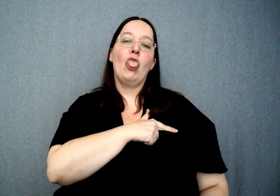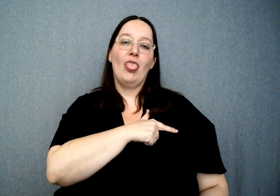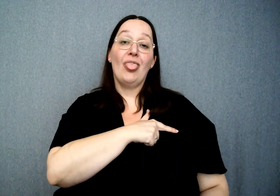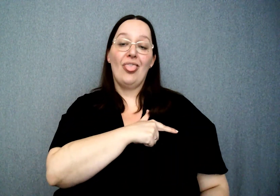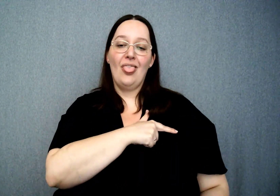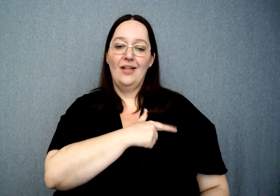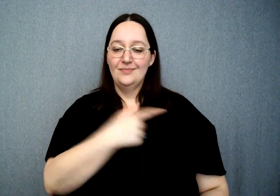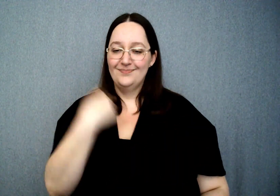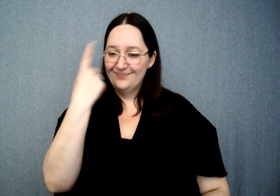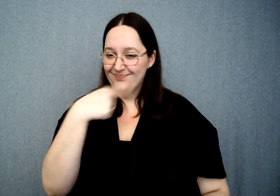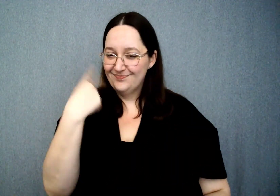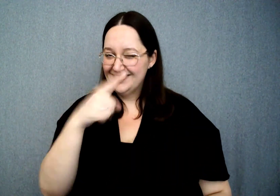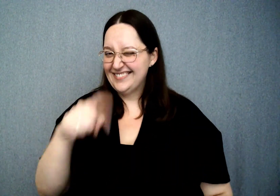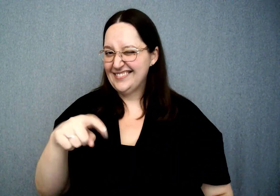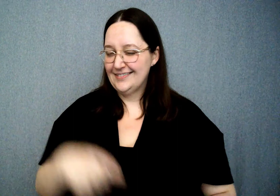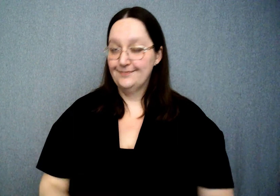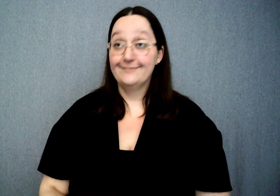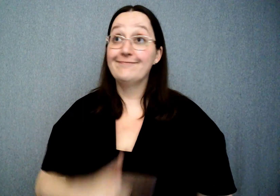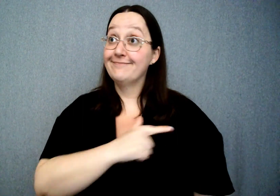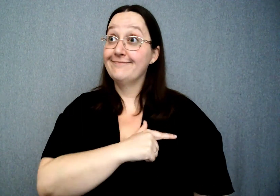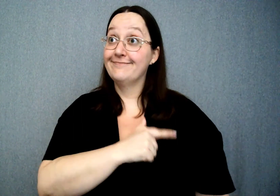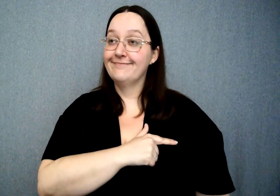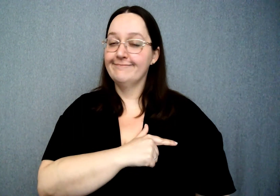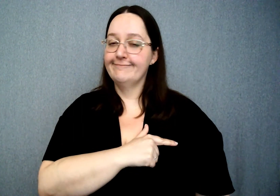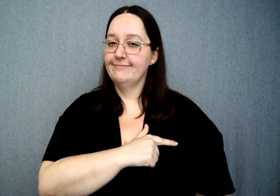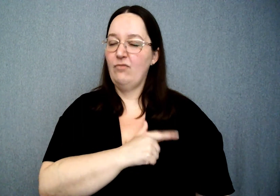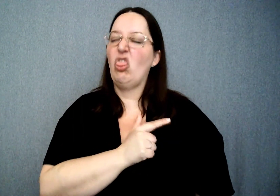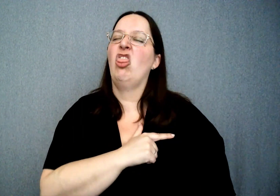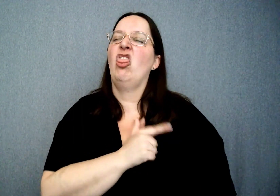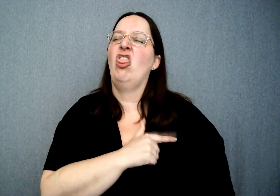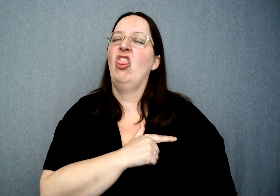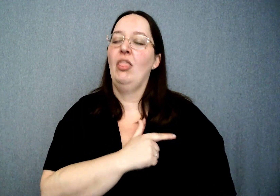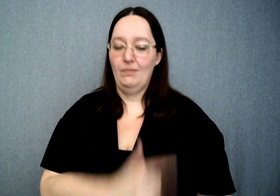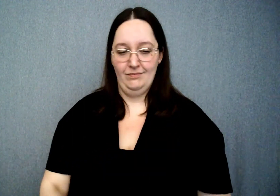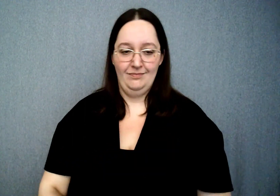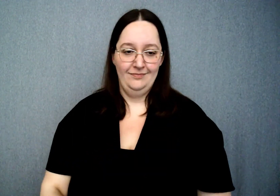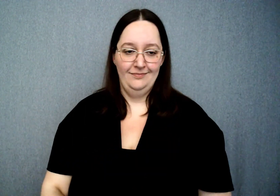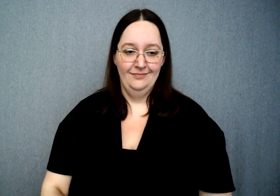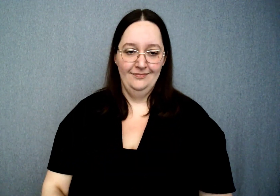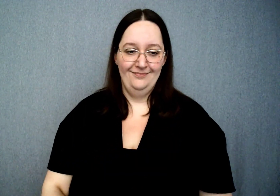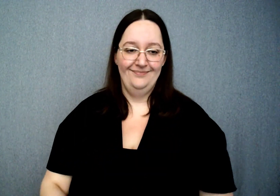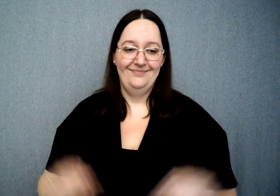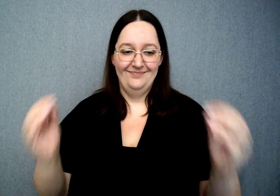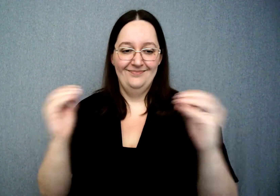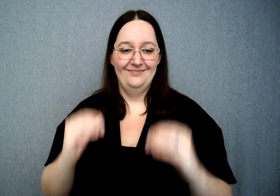am lazy. Facial expression's important, right? That TH.